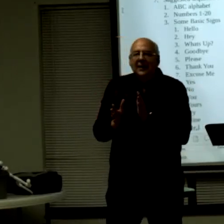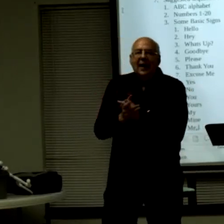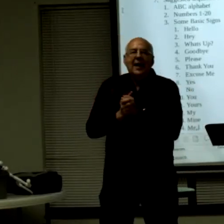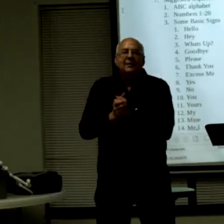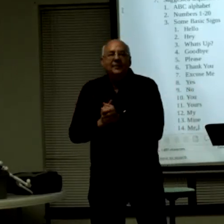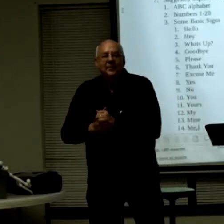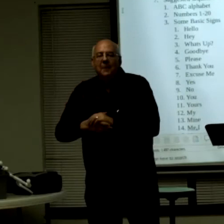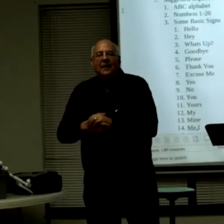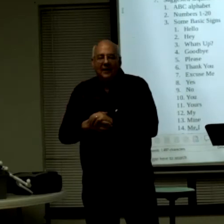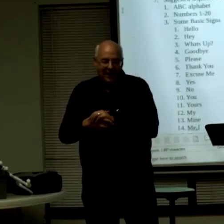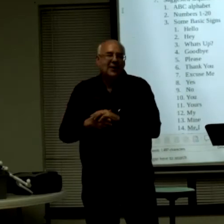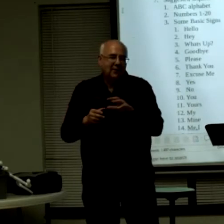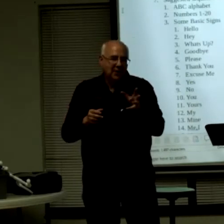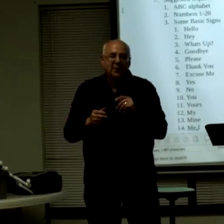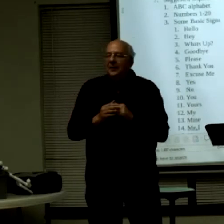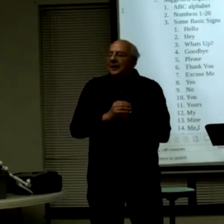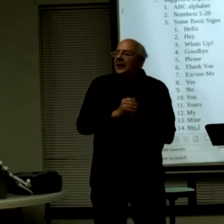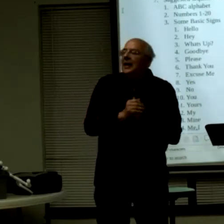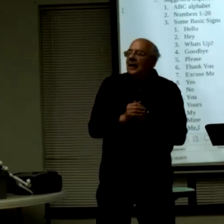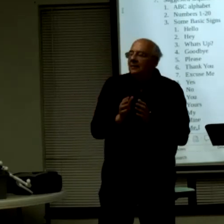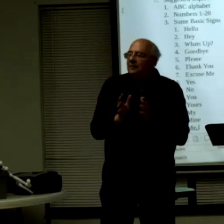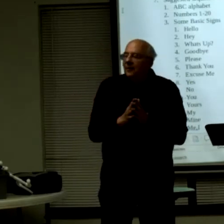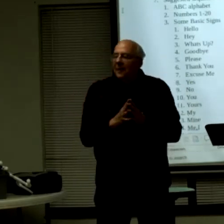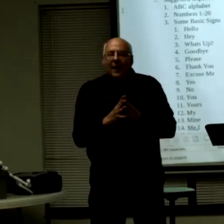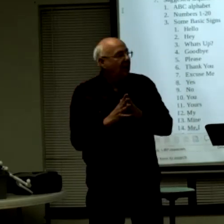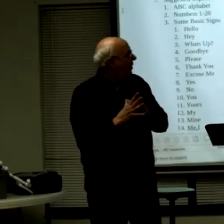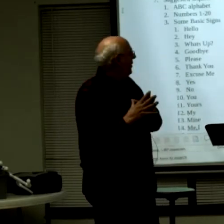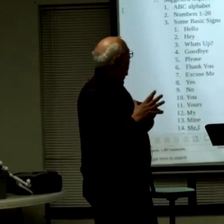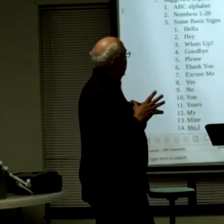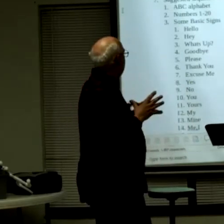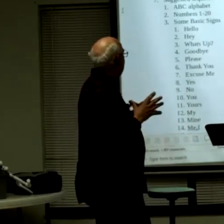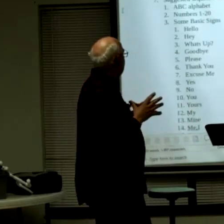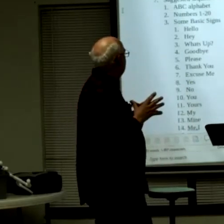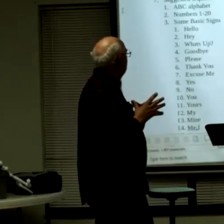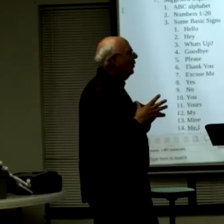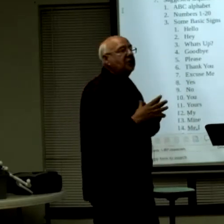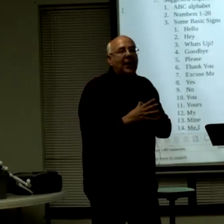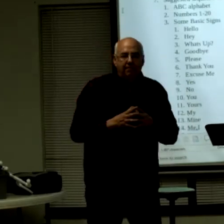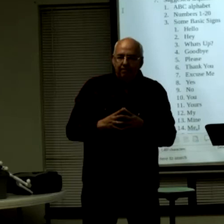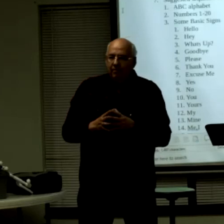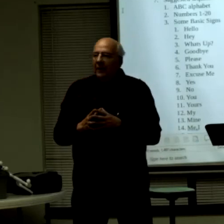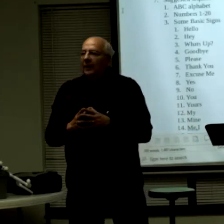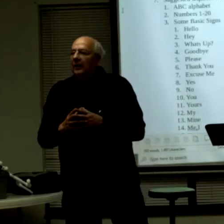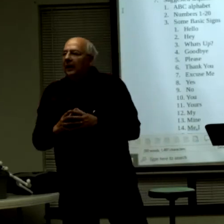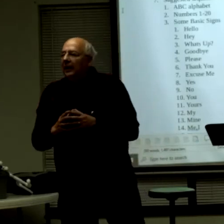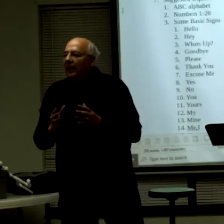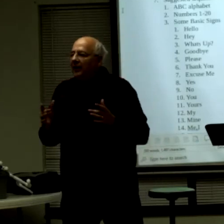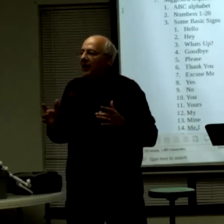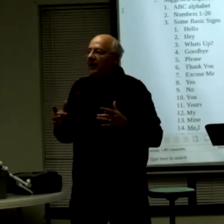All right. I have enough for you too. Hello, hey, what's up? Now that's kind of